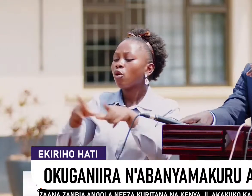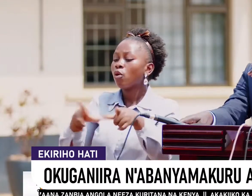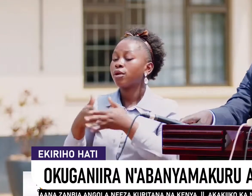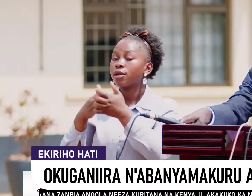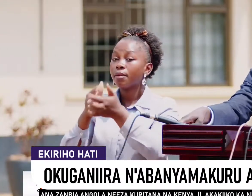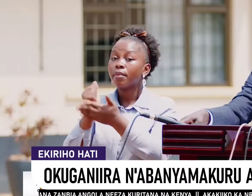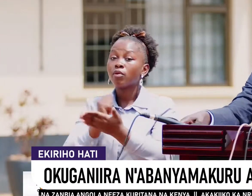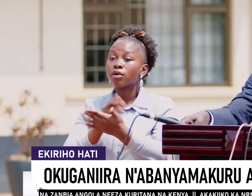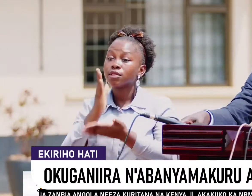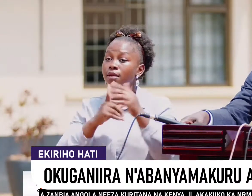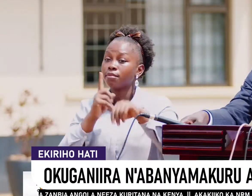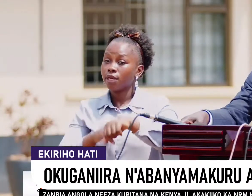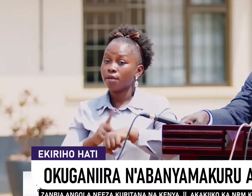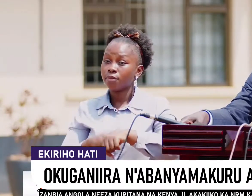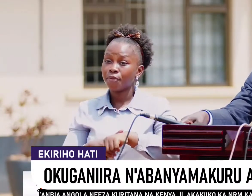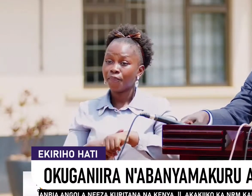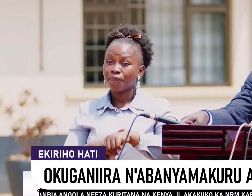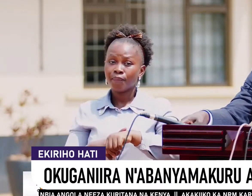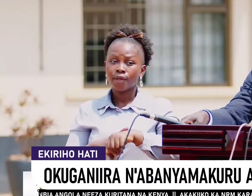when